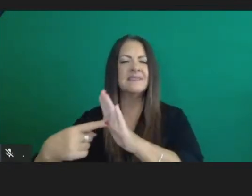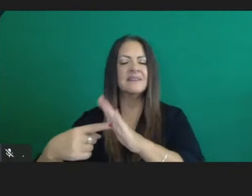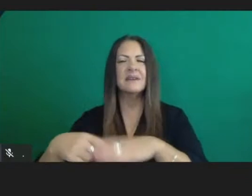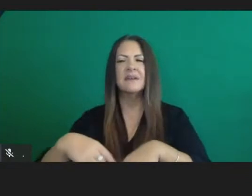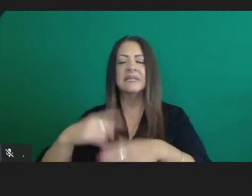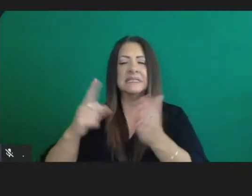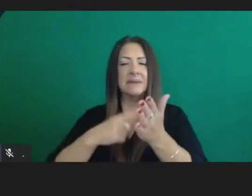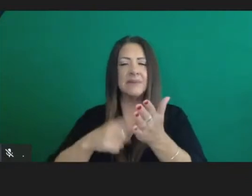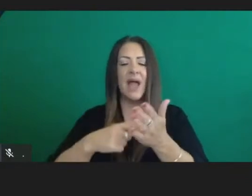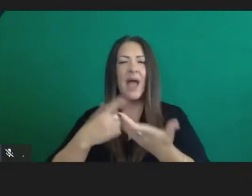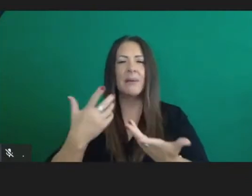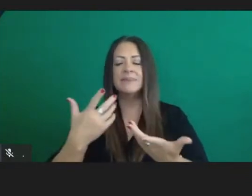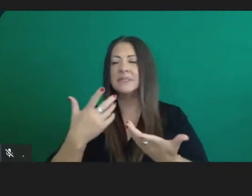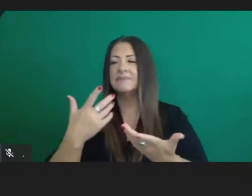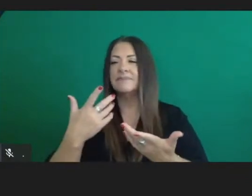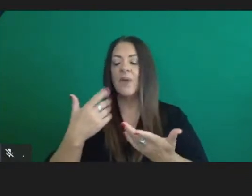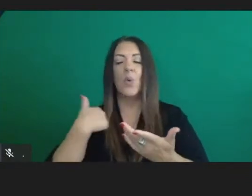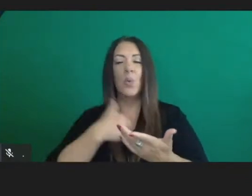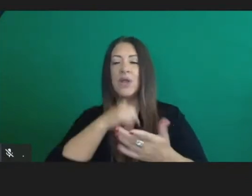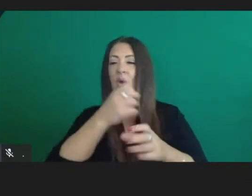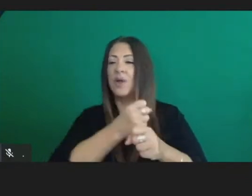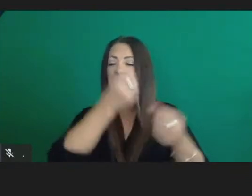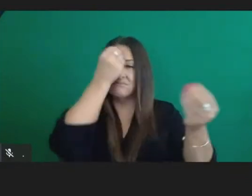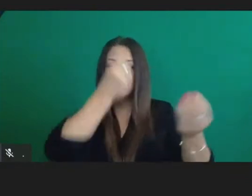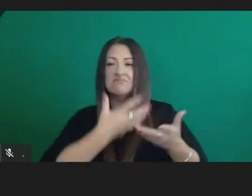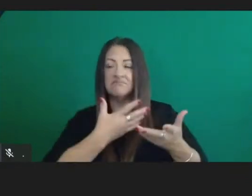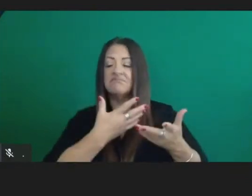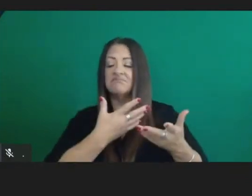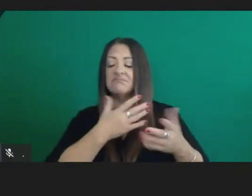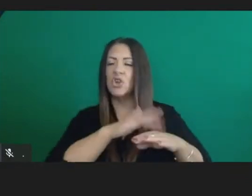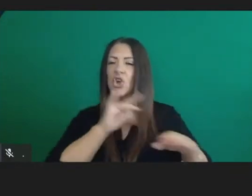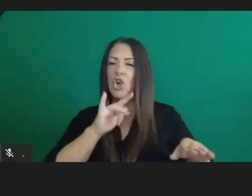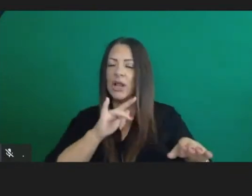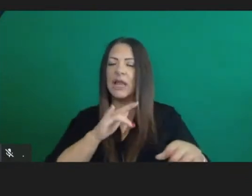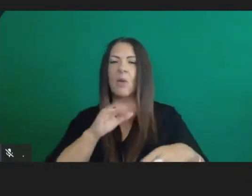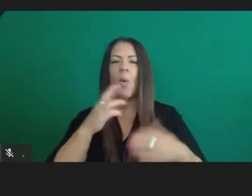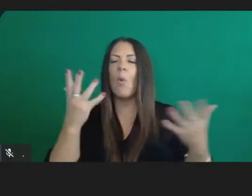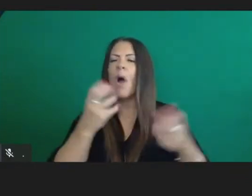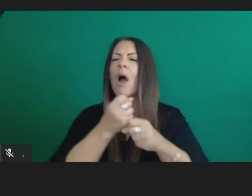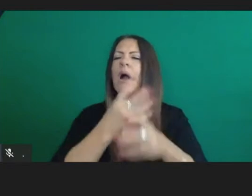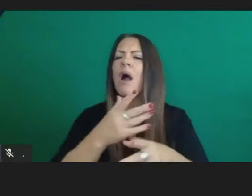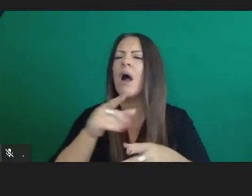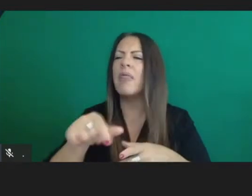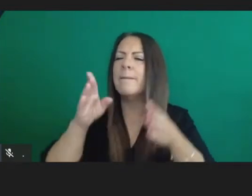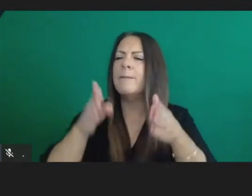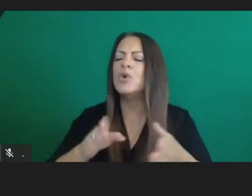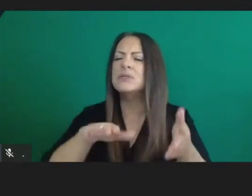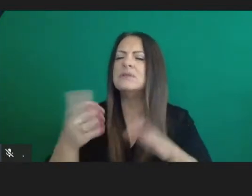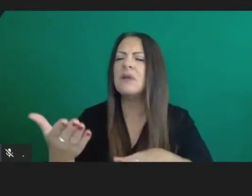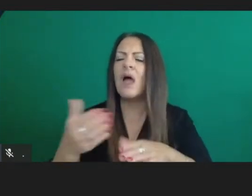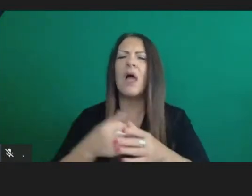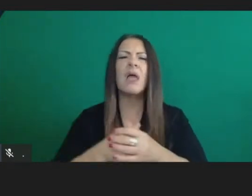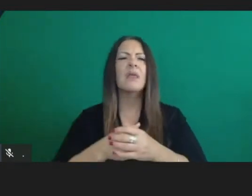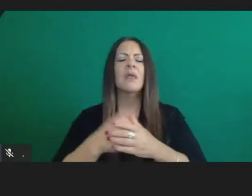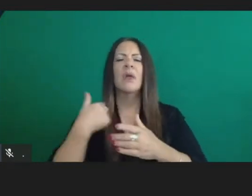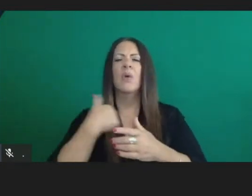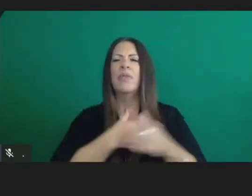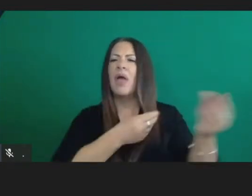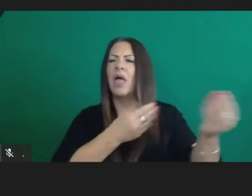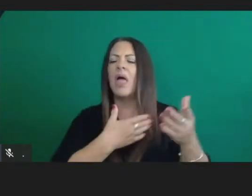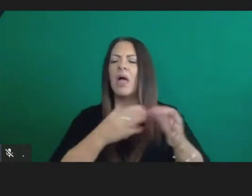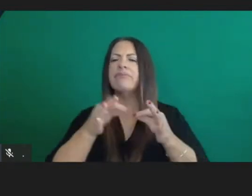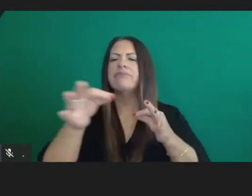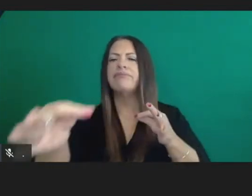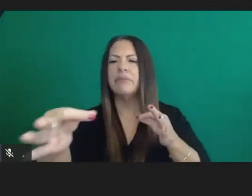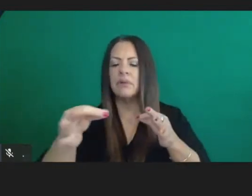coroners reporting deaths, the cause of death. So they do, some of the deaths that we reported over the past couple of weeks happened in fact